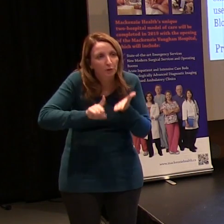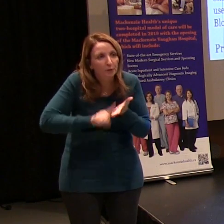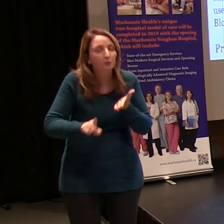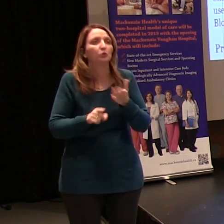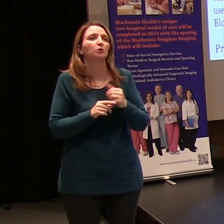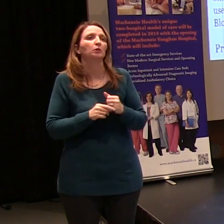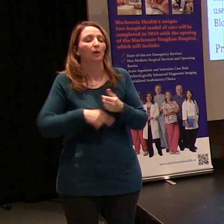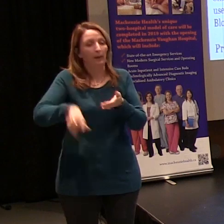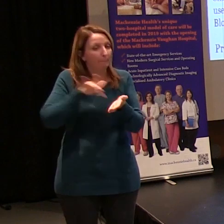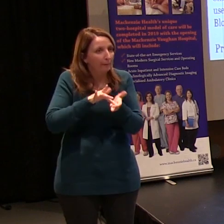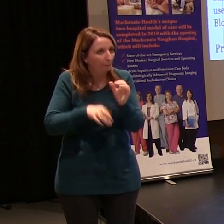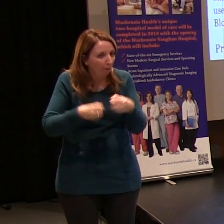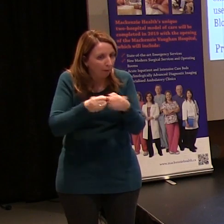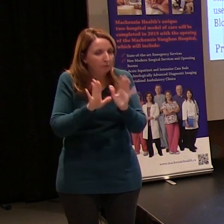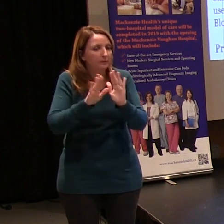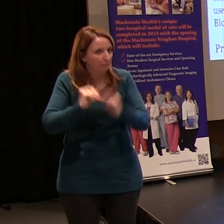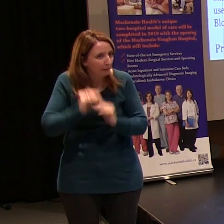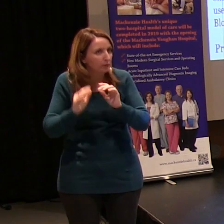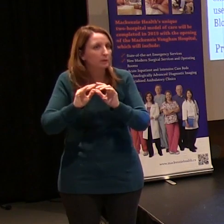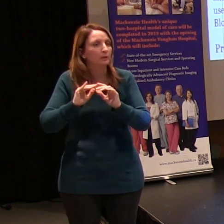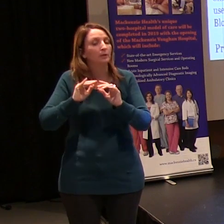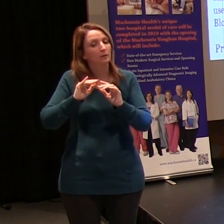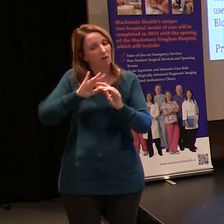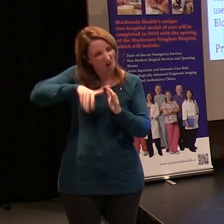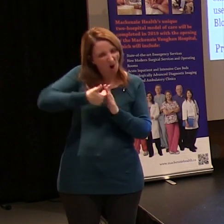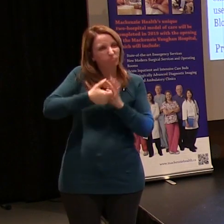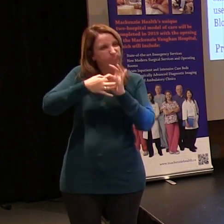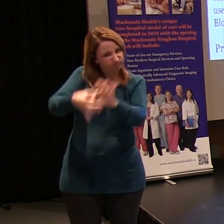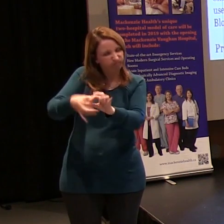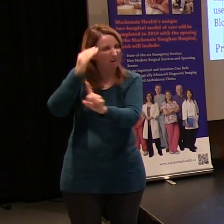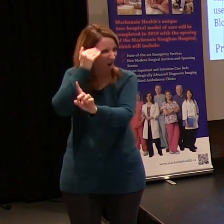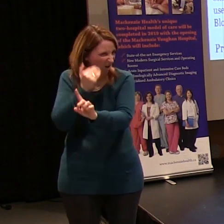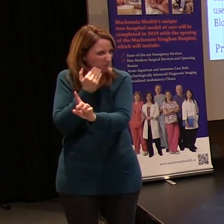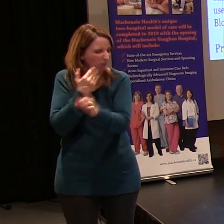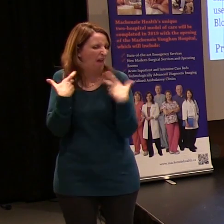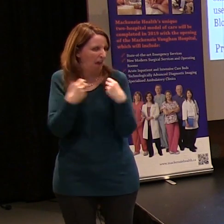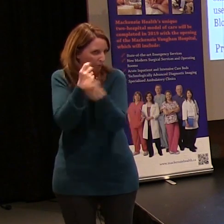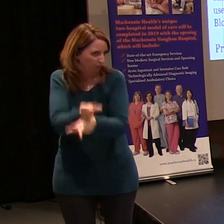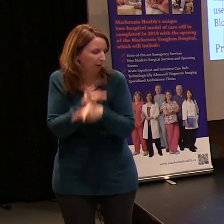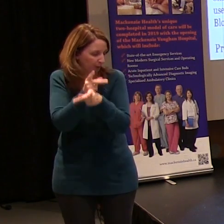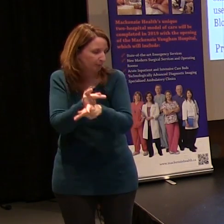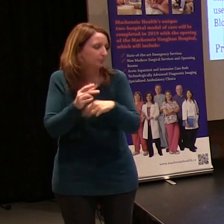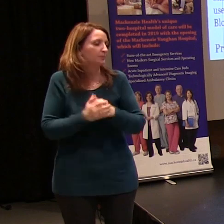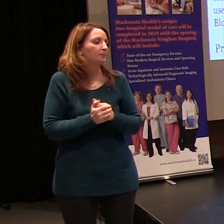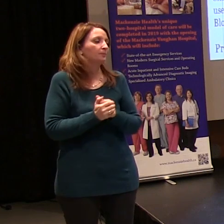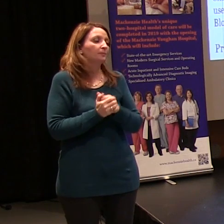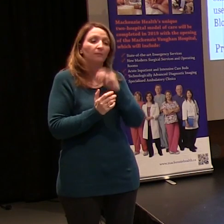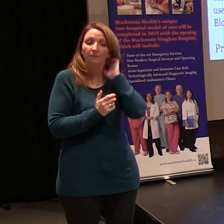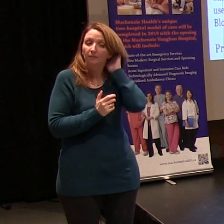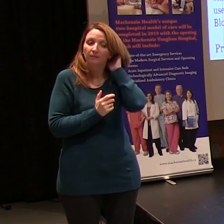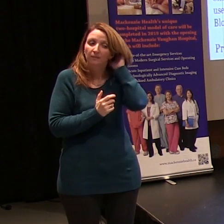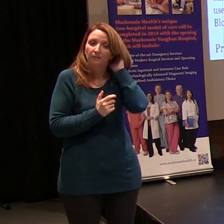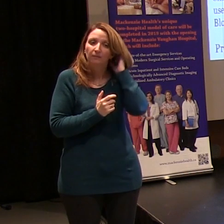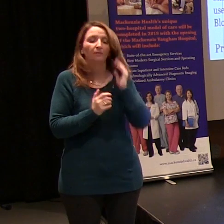a medical office building, all kind of facilities that somehow related to this hospital. So what really we